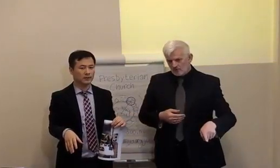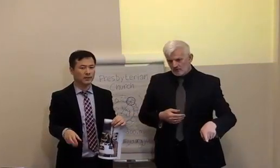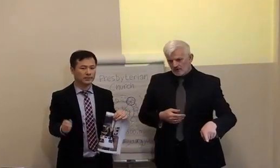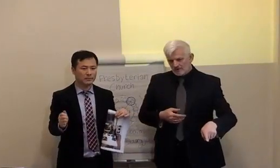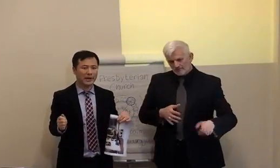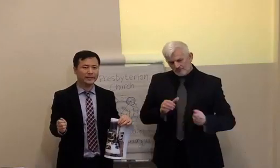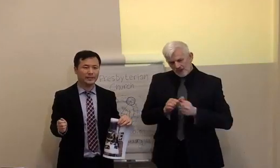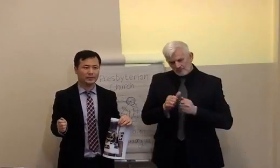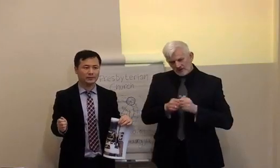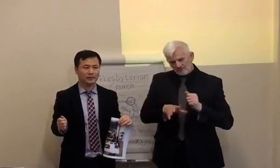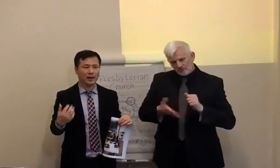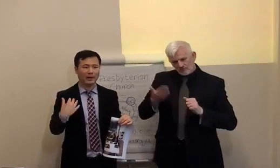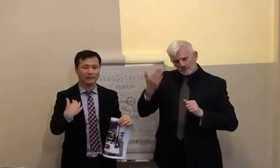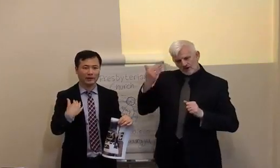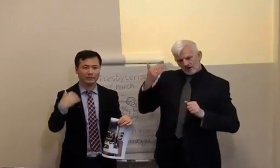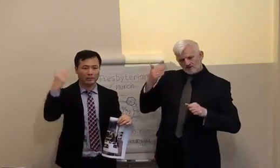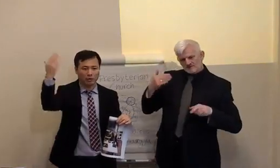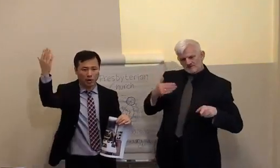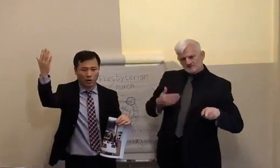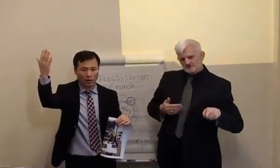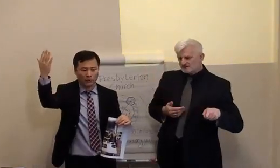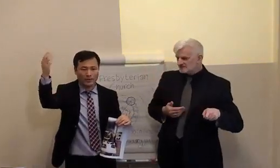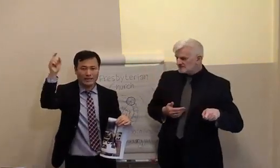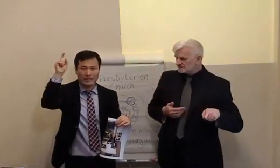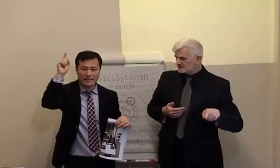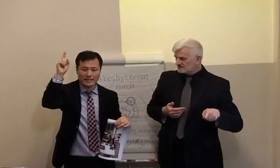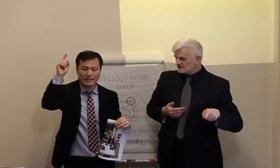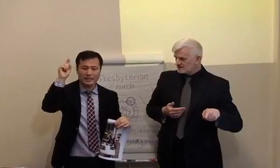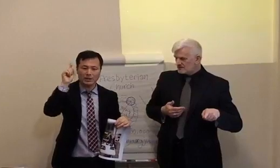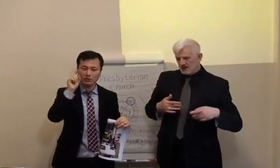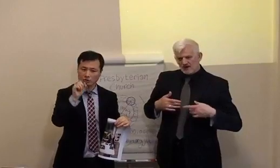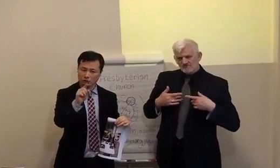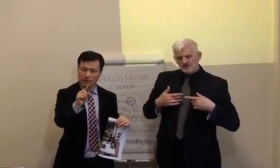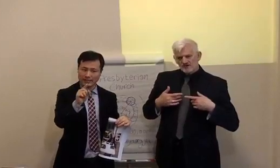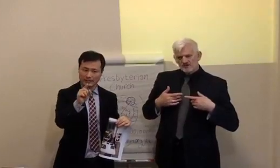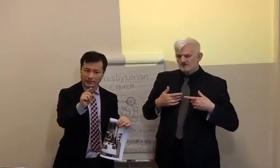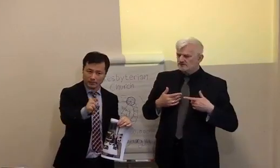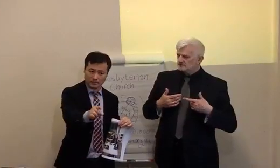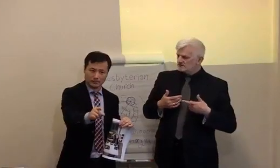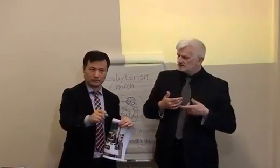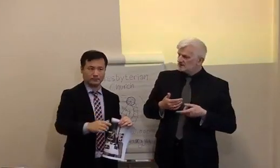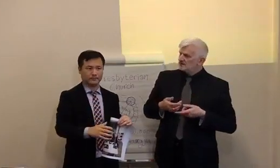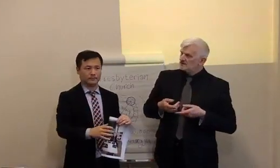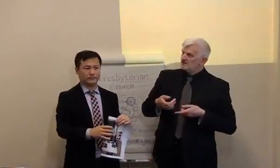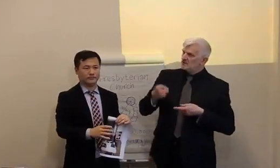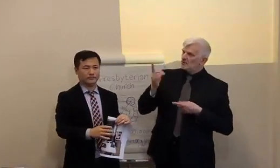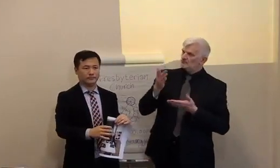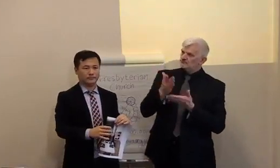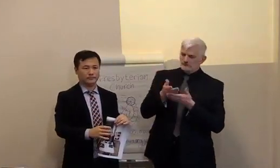It's amazing. I felt from God. He controlling his soul.